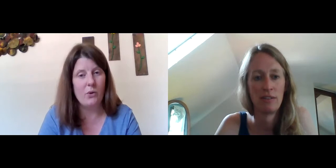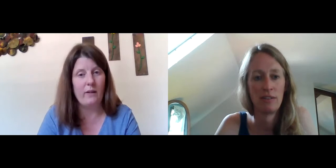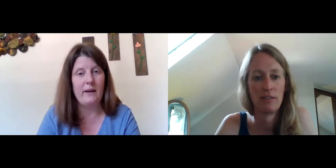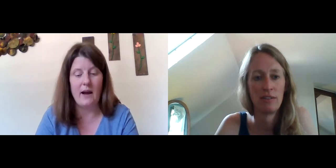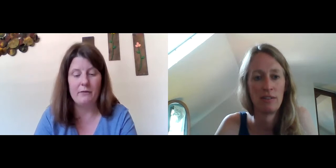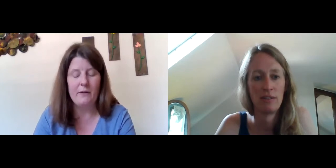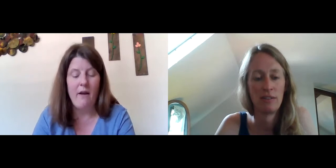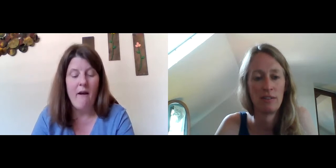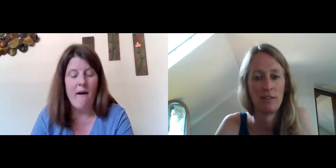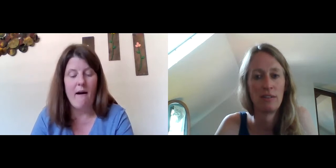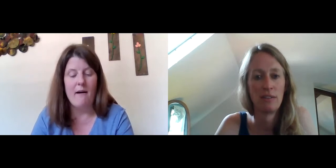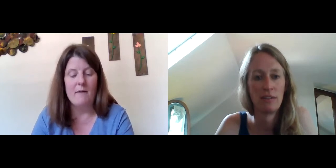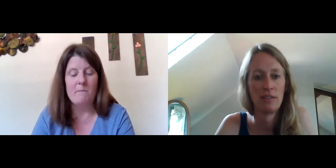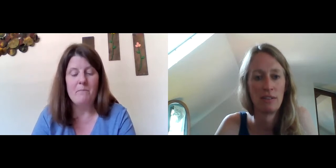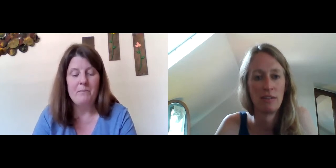who is totally deaf.